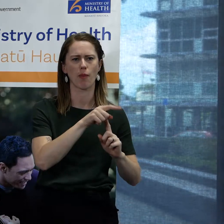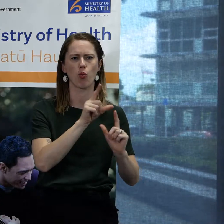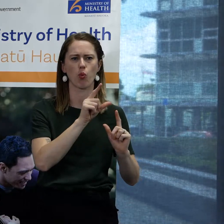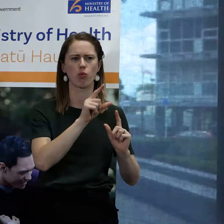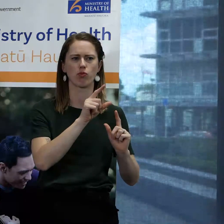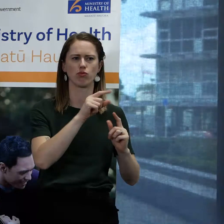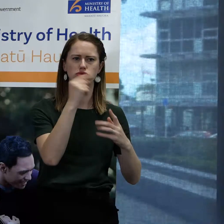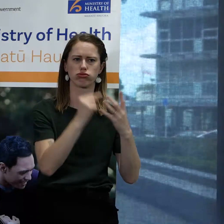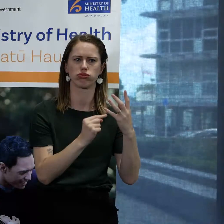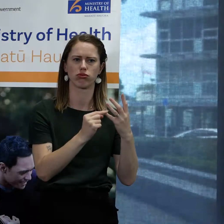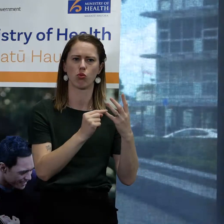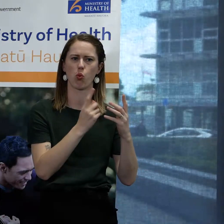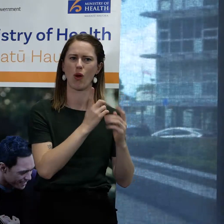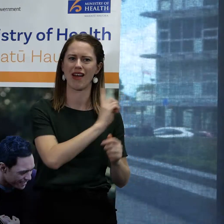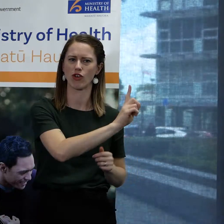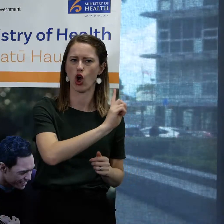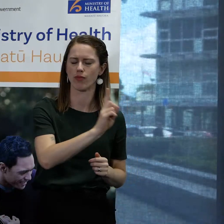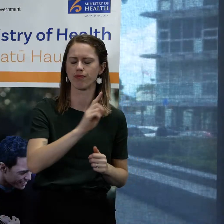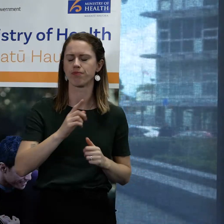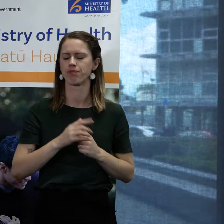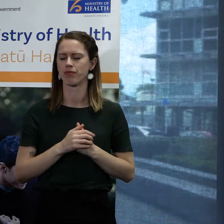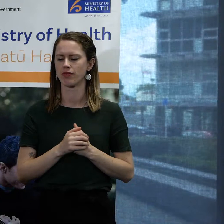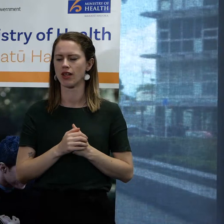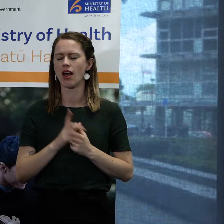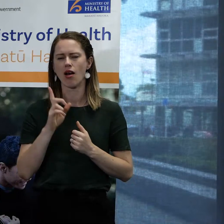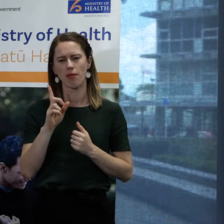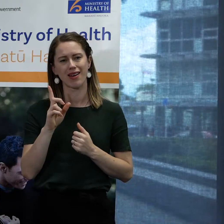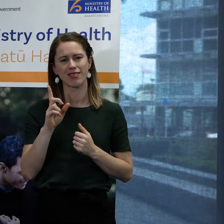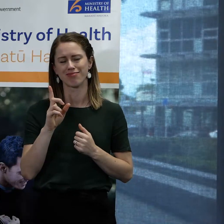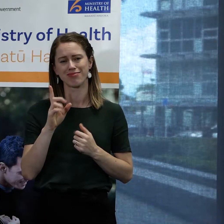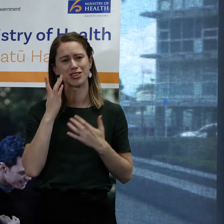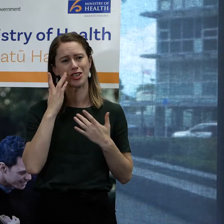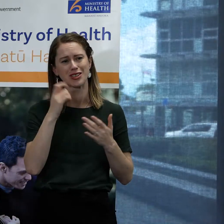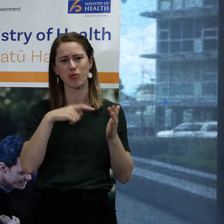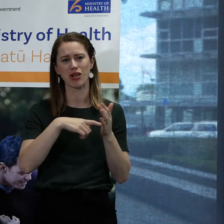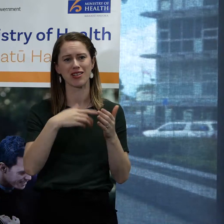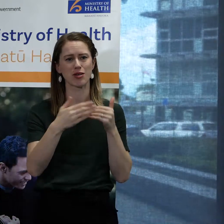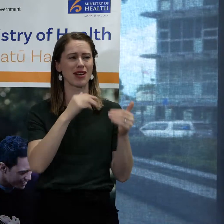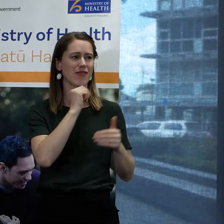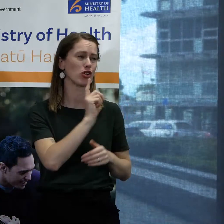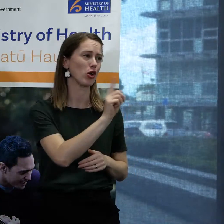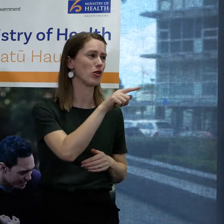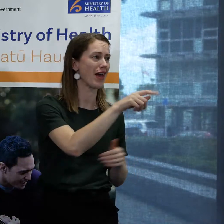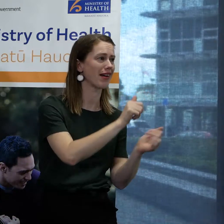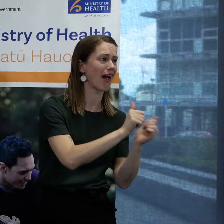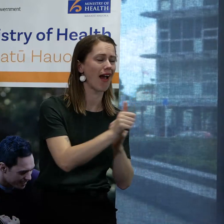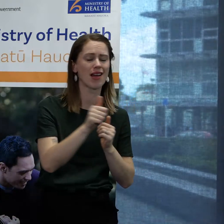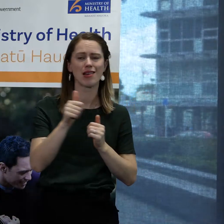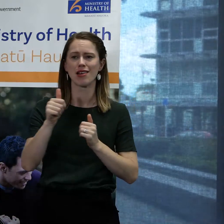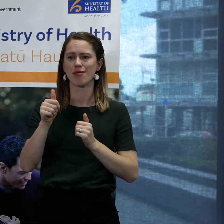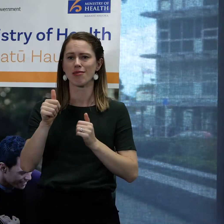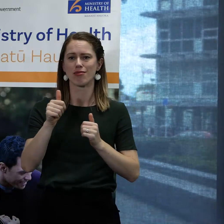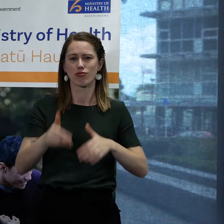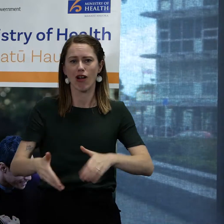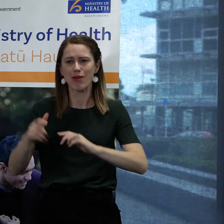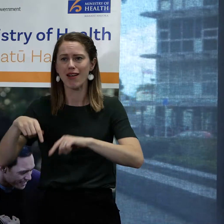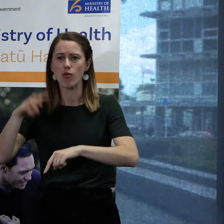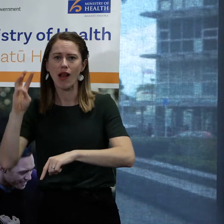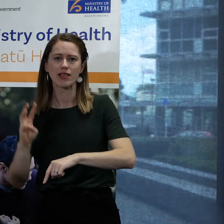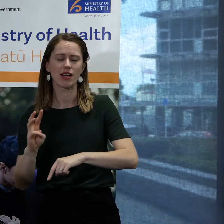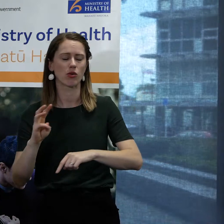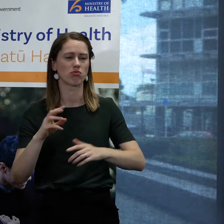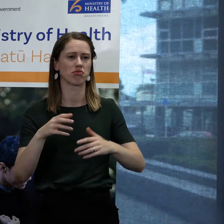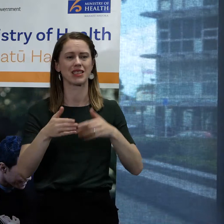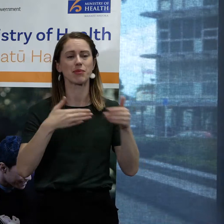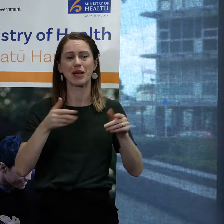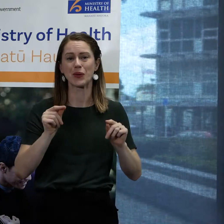also this reinforces the importance of everybody, whether they were at that game or at the game here in Wellington a week before, or whatever they've